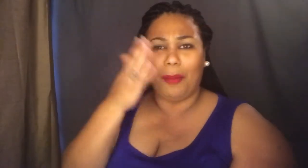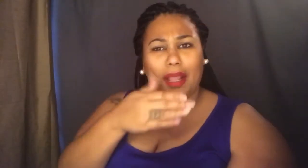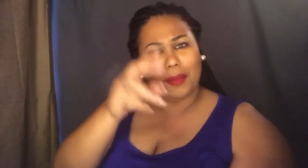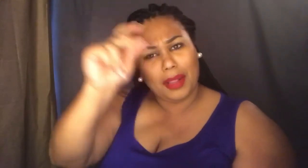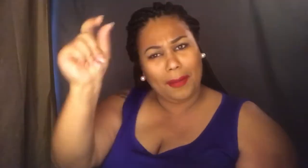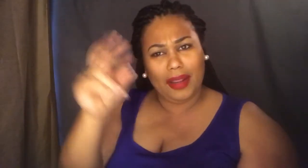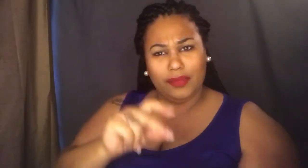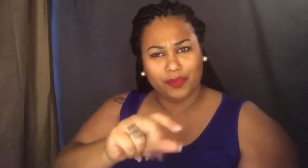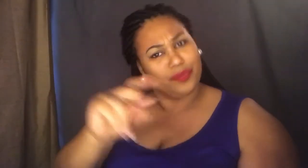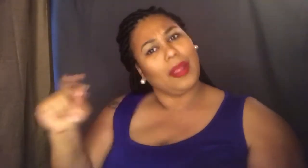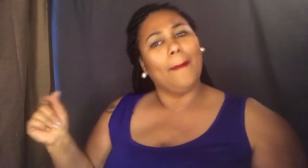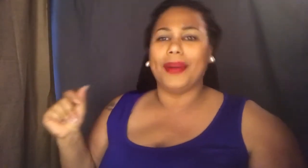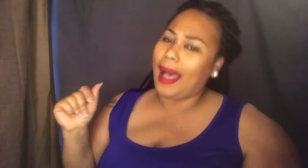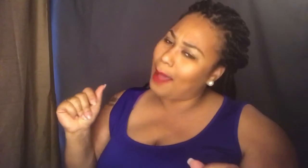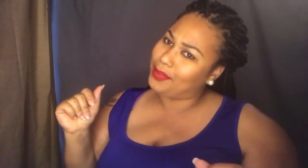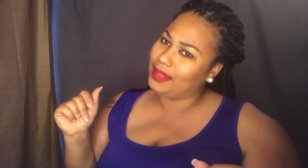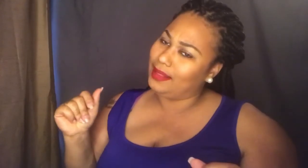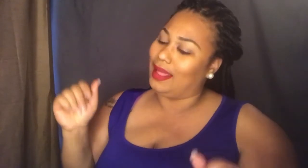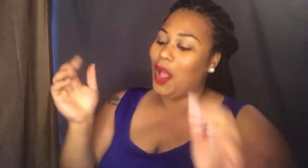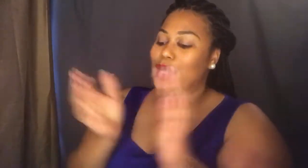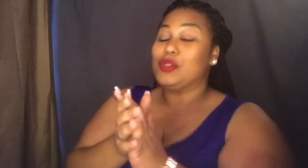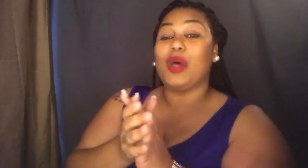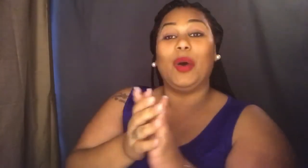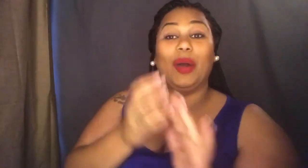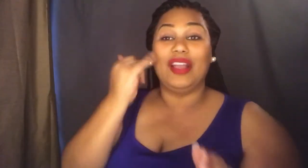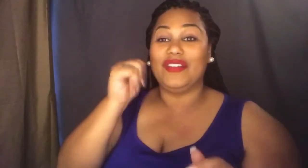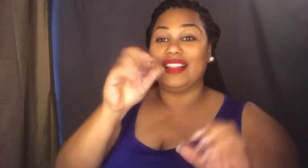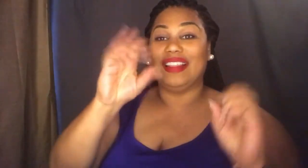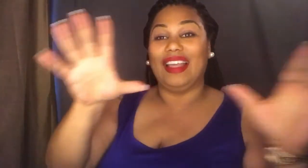makeup can be popping. So if nothing